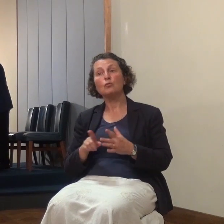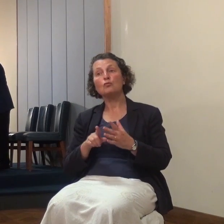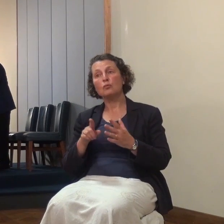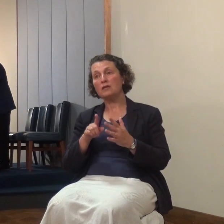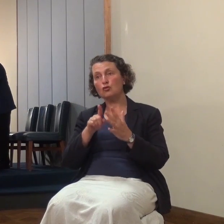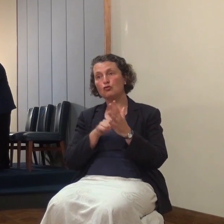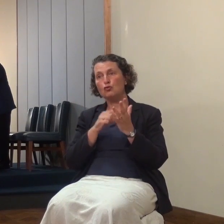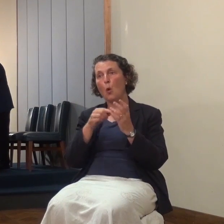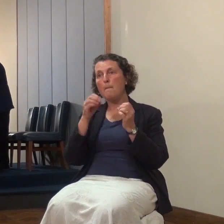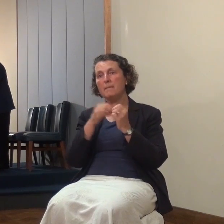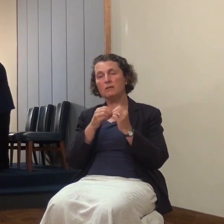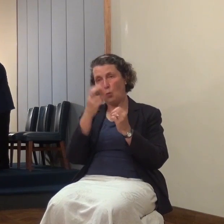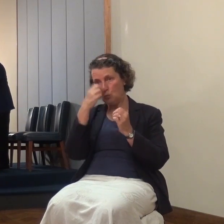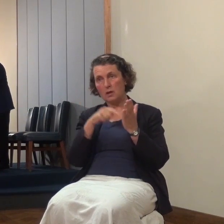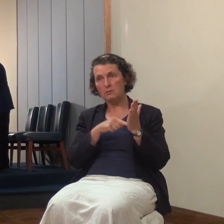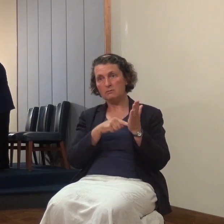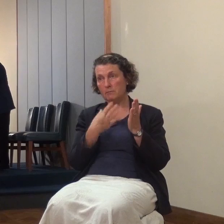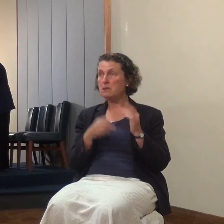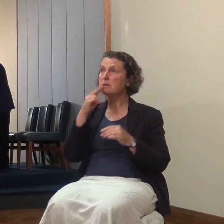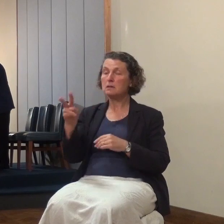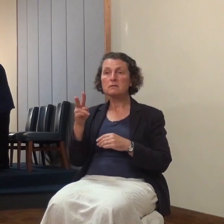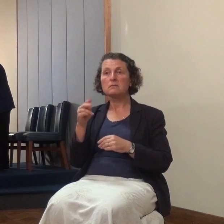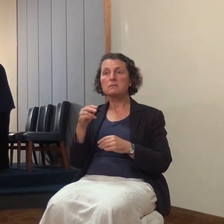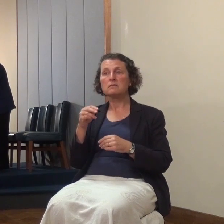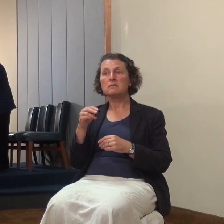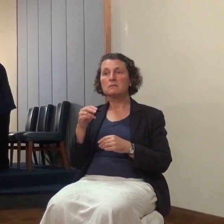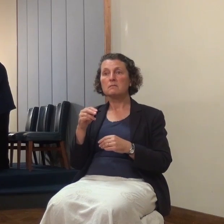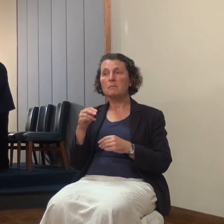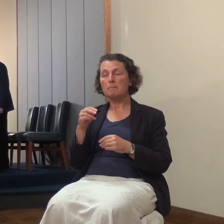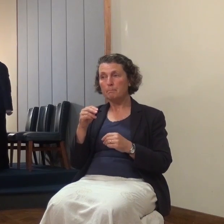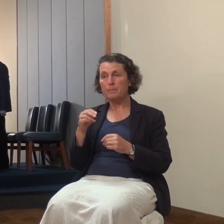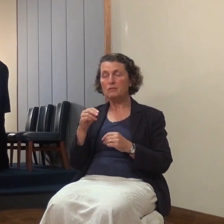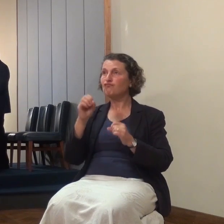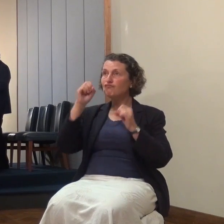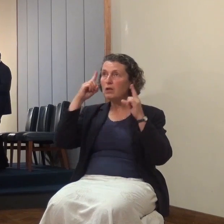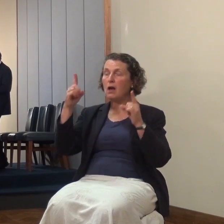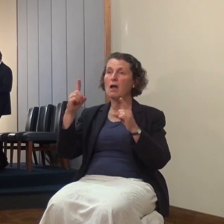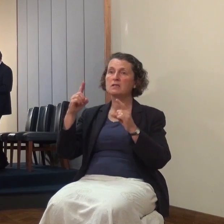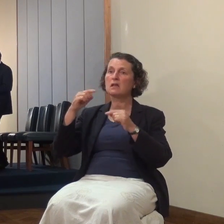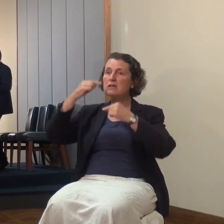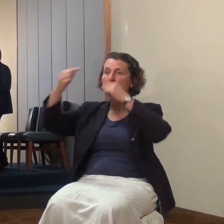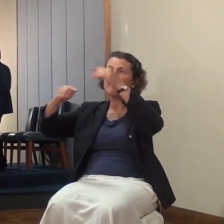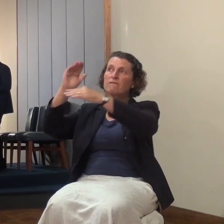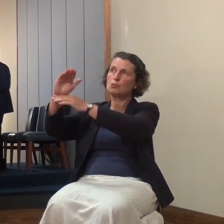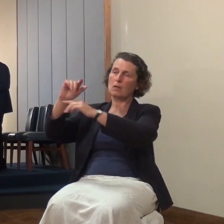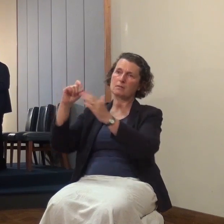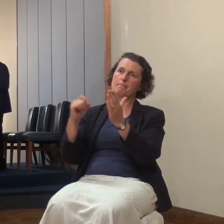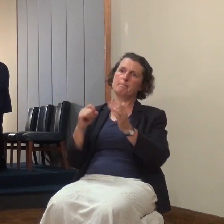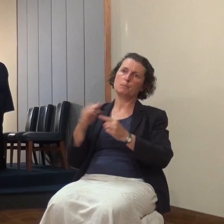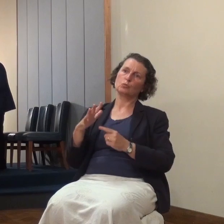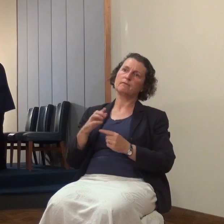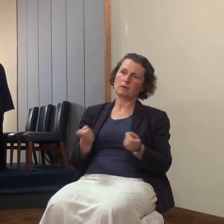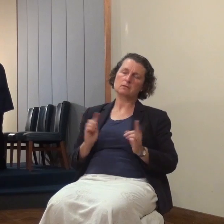and practice, to actually place a greater premium on the well-being of our soul when we die than on our well-being